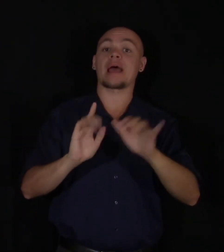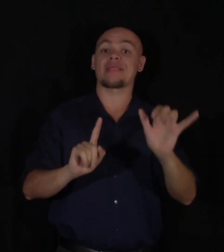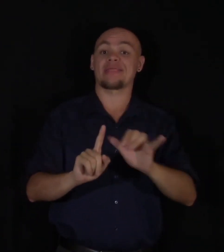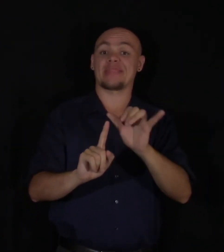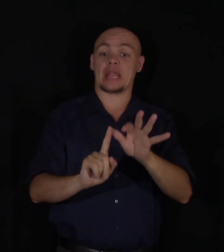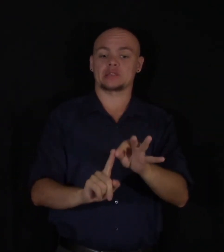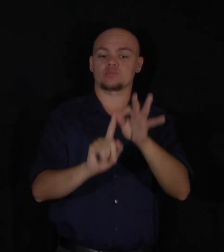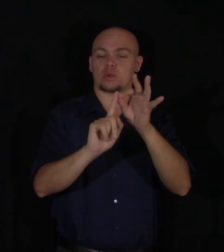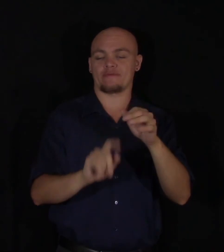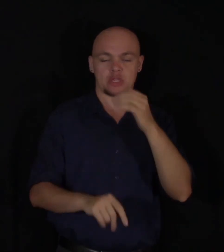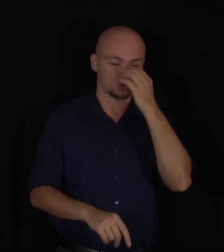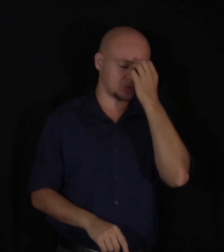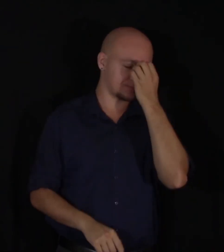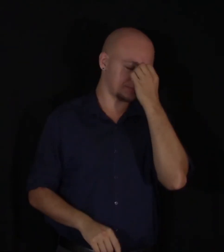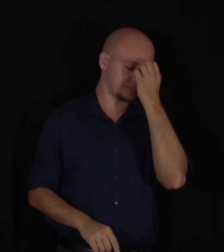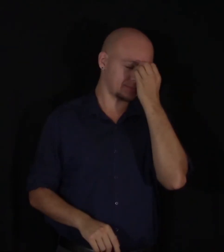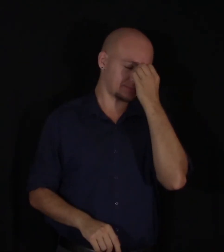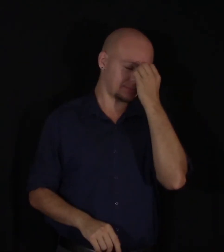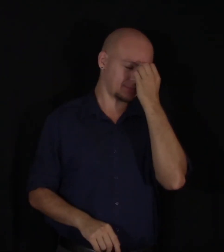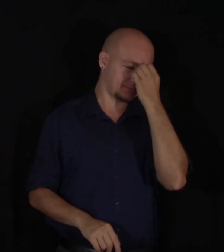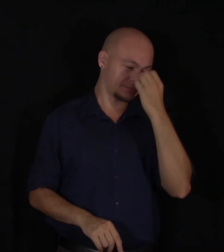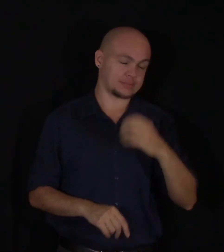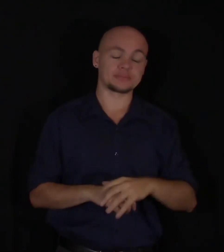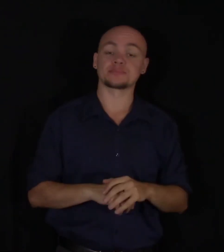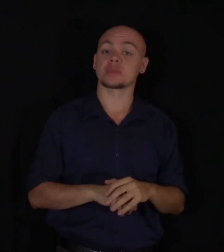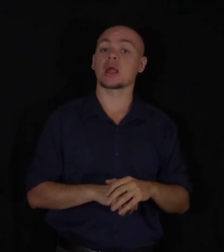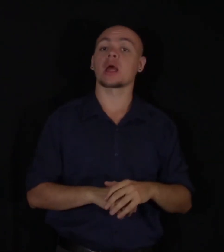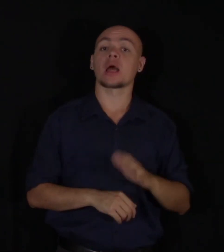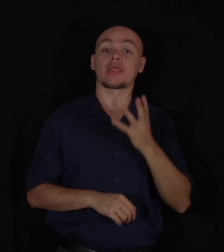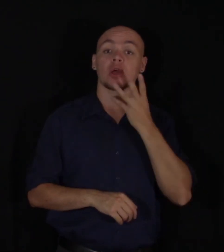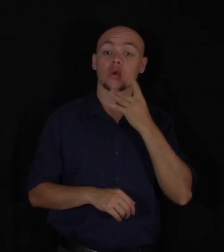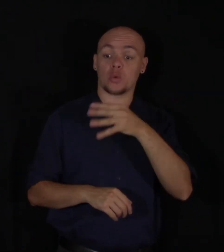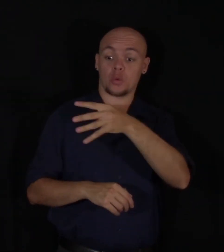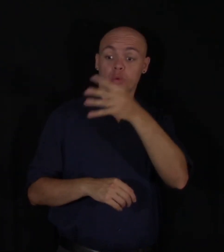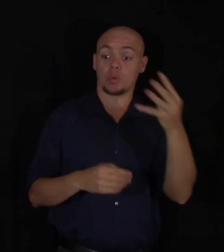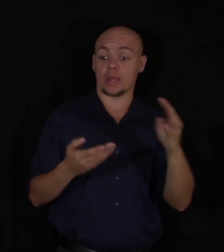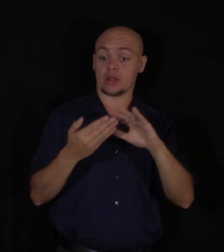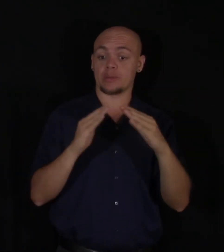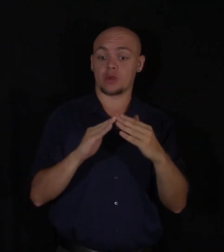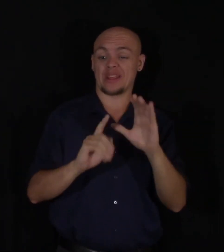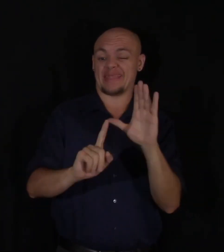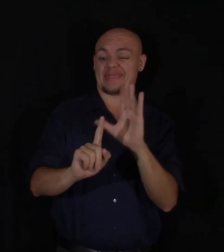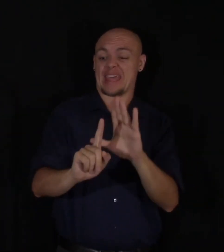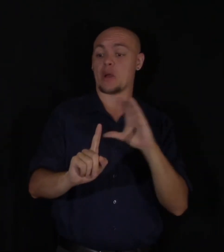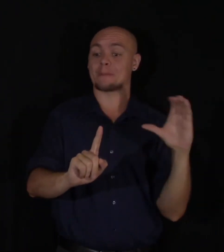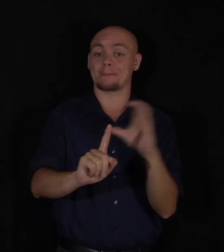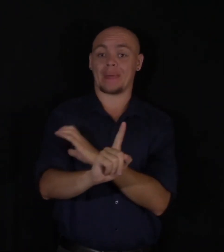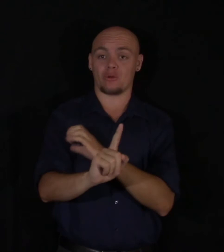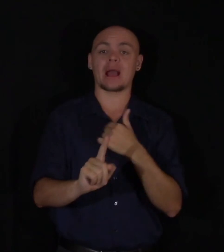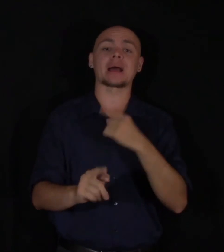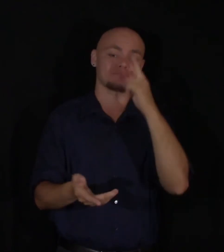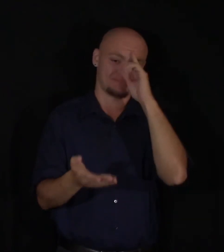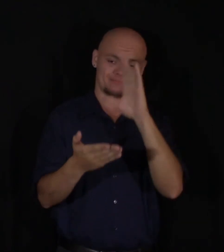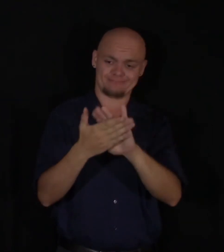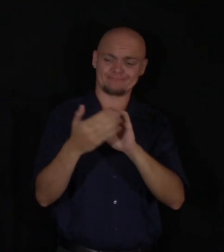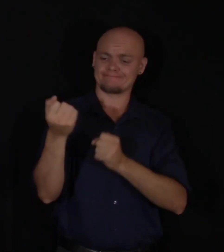have always believed in the power of our queer community and the way it shapes society.